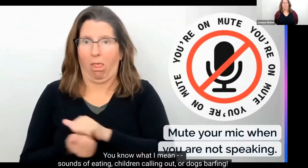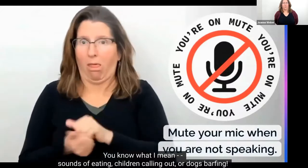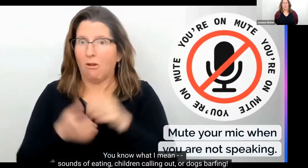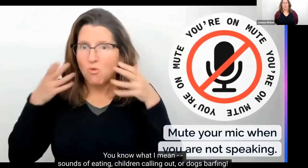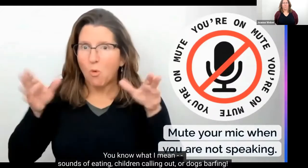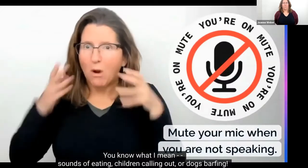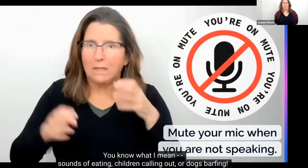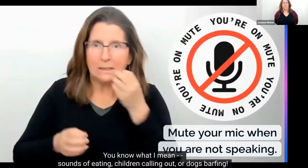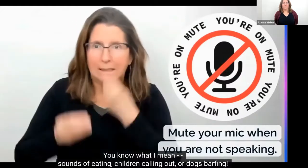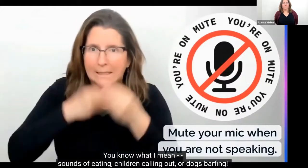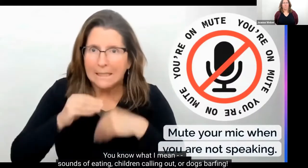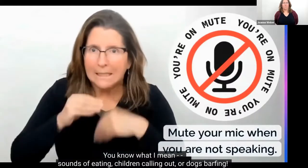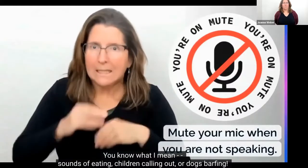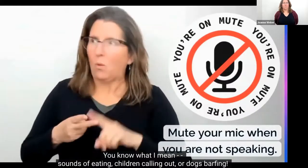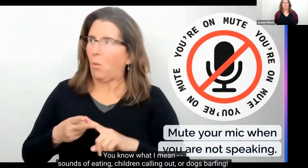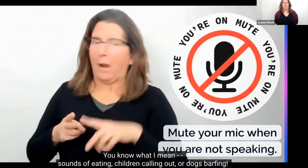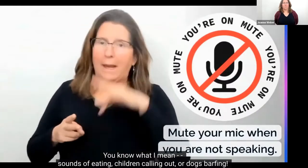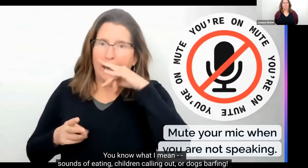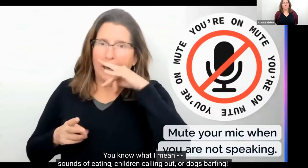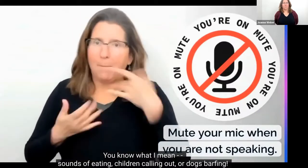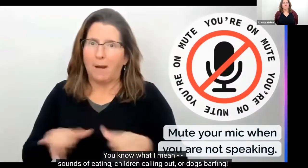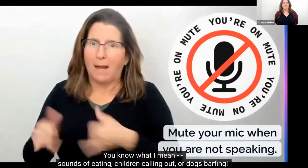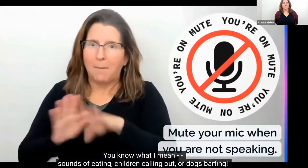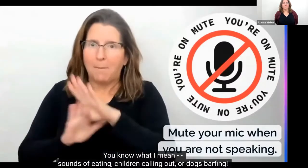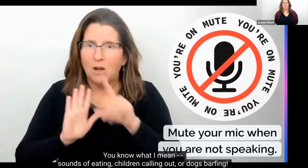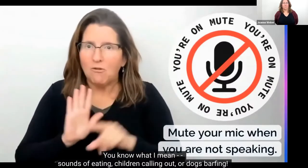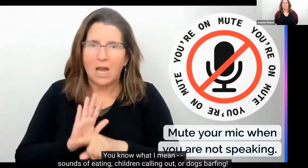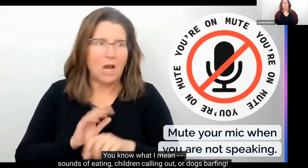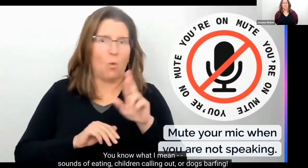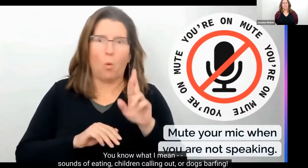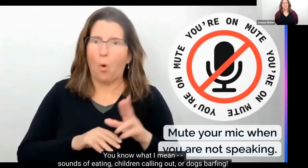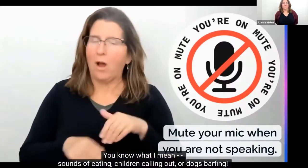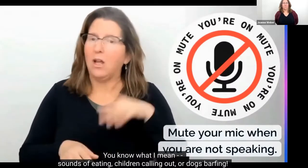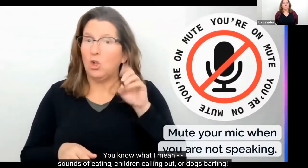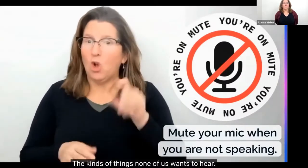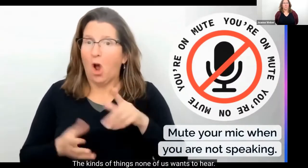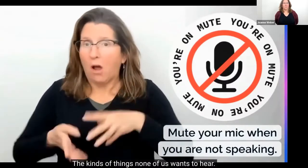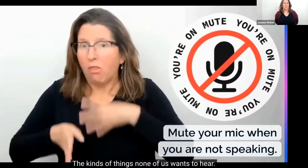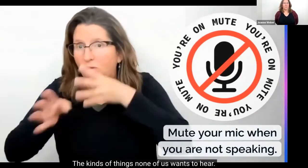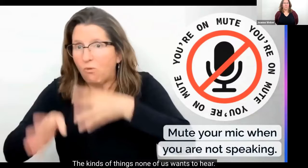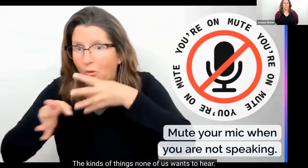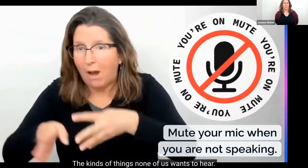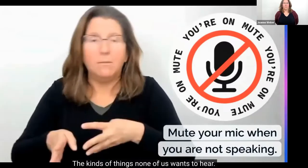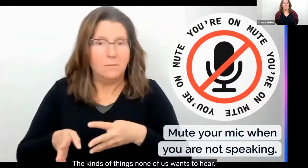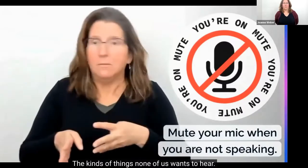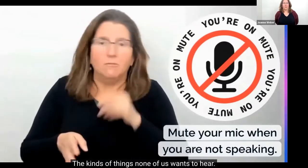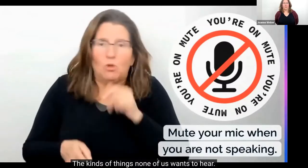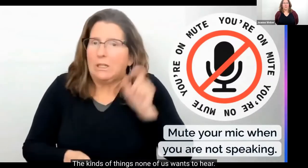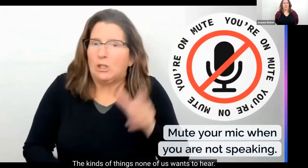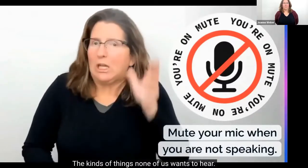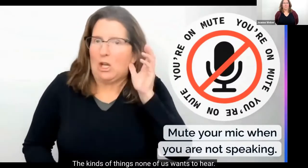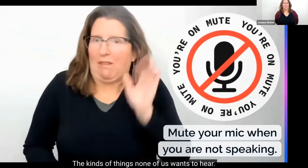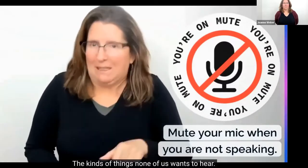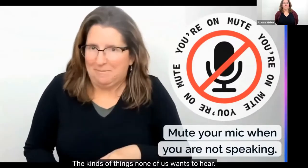You know what I mean, sounds of eating, children calling out, or dogs barfing. The kinds of things none of us wants to